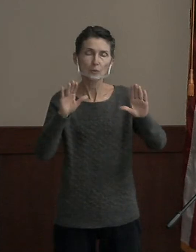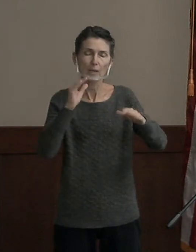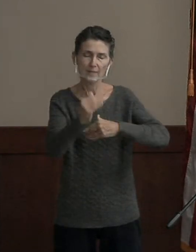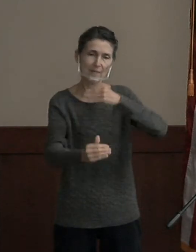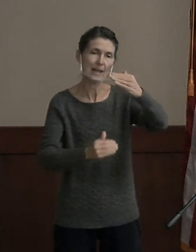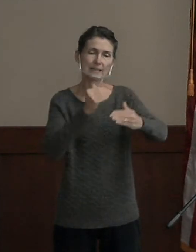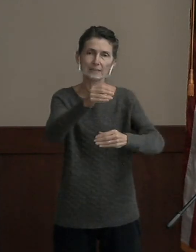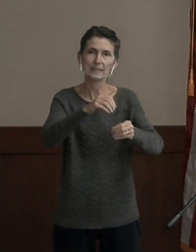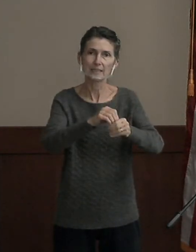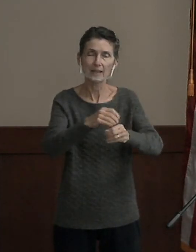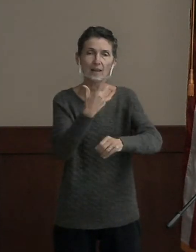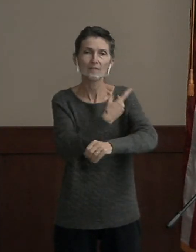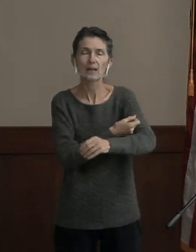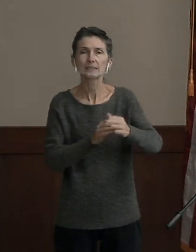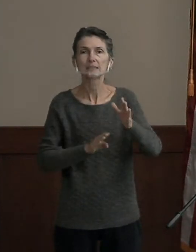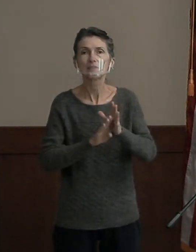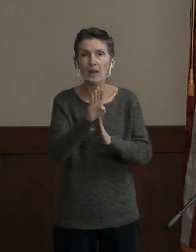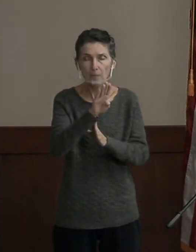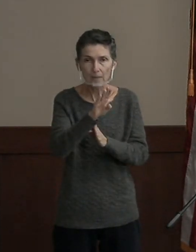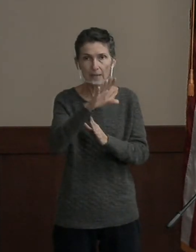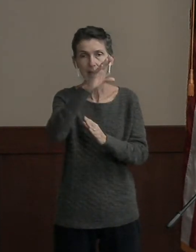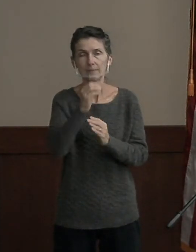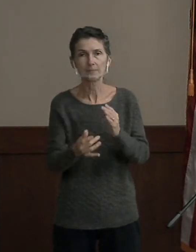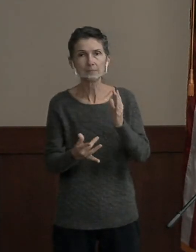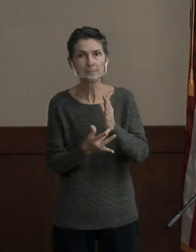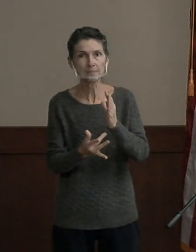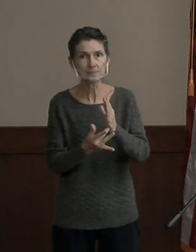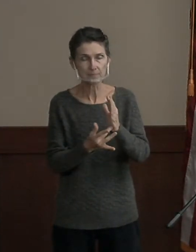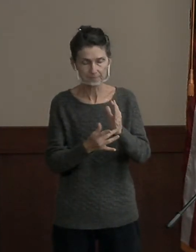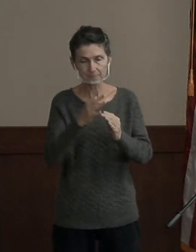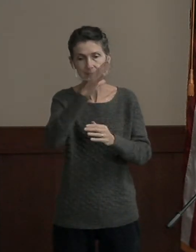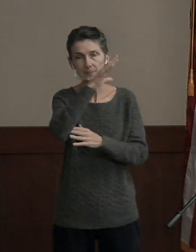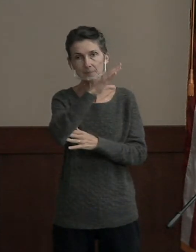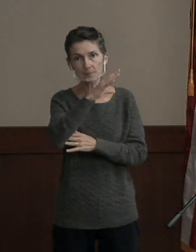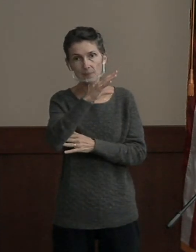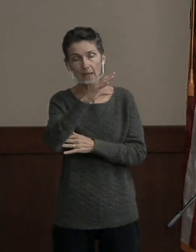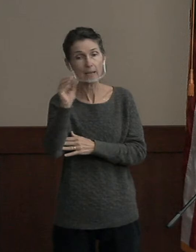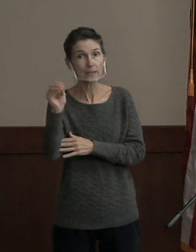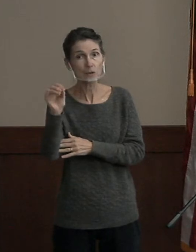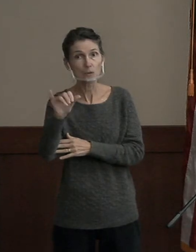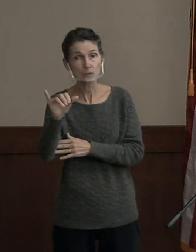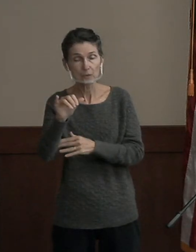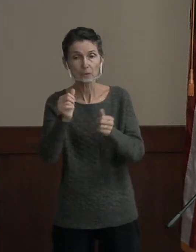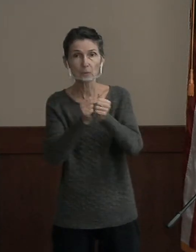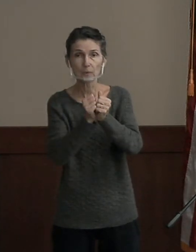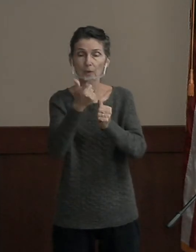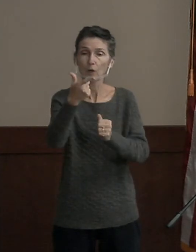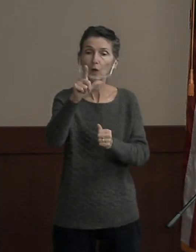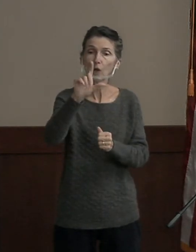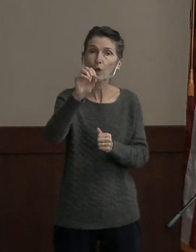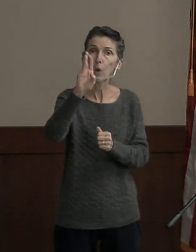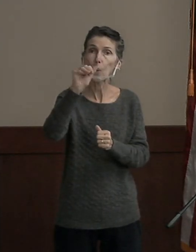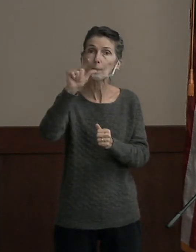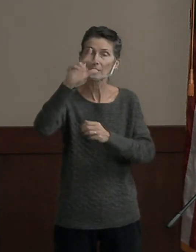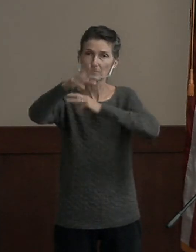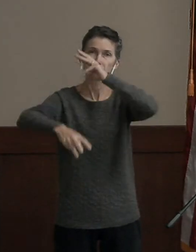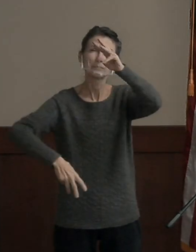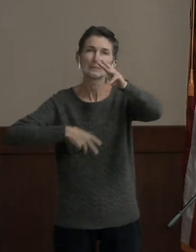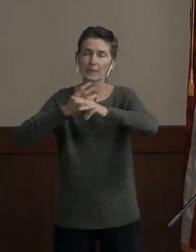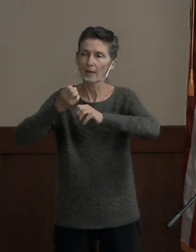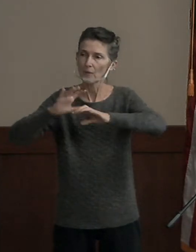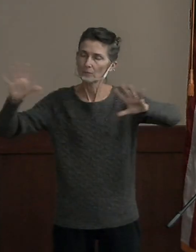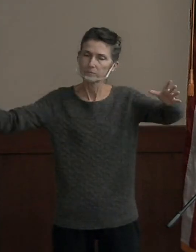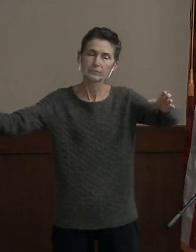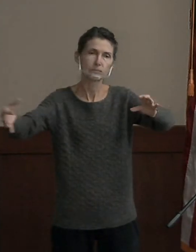advances in vaccine development and technology in concert with a global effort to come together and